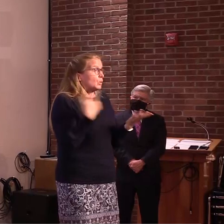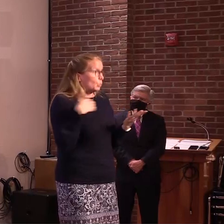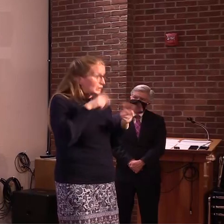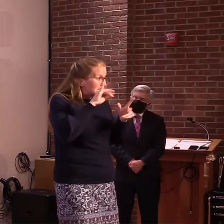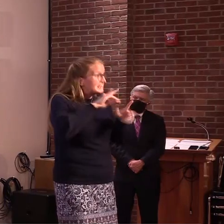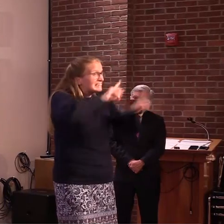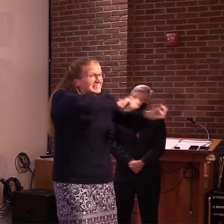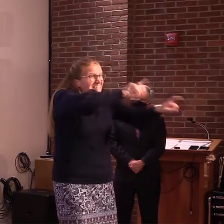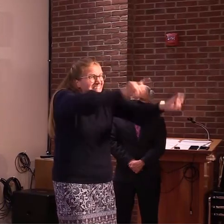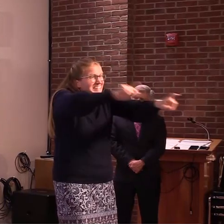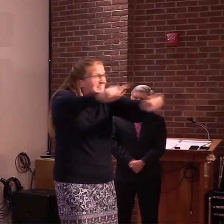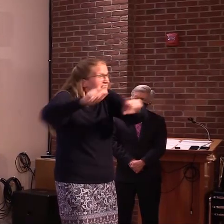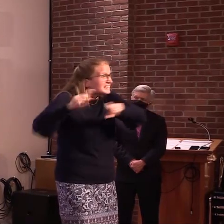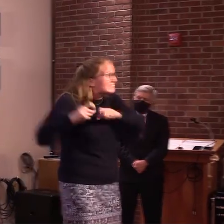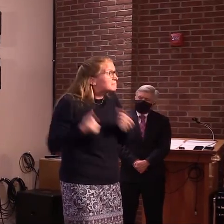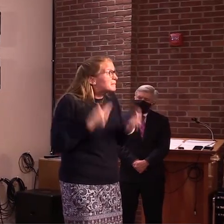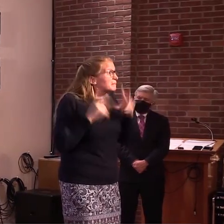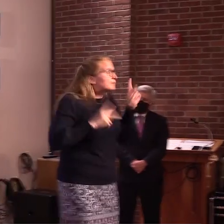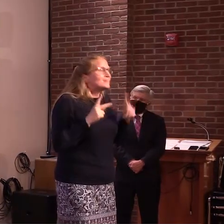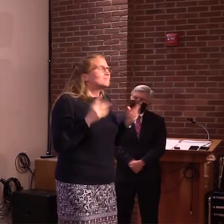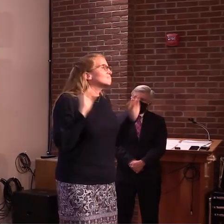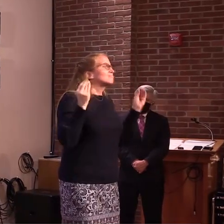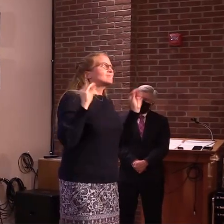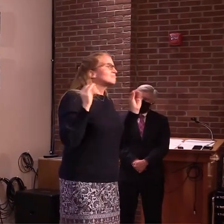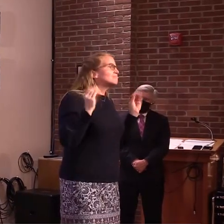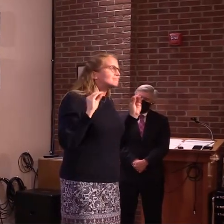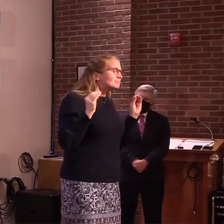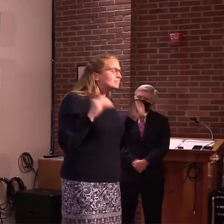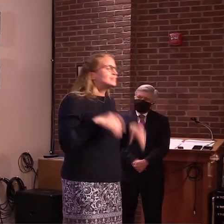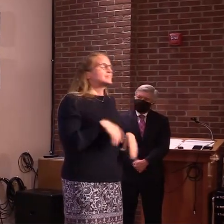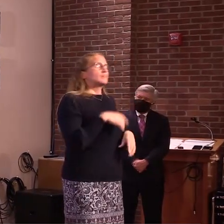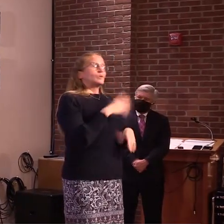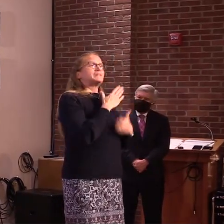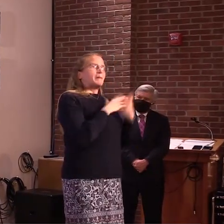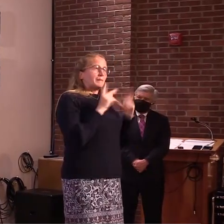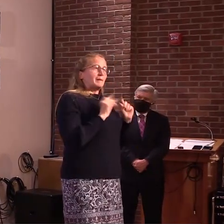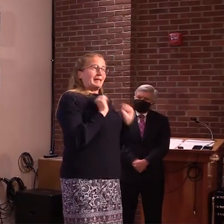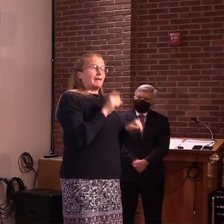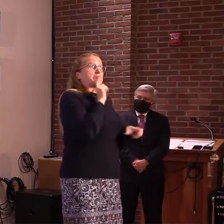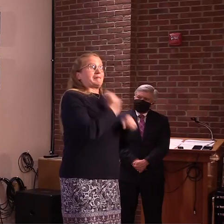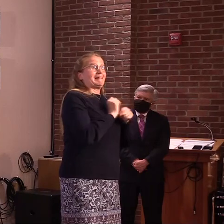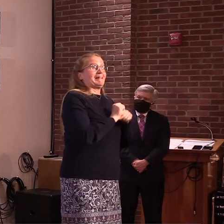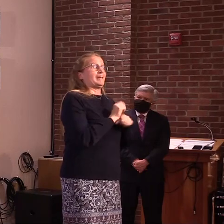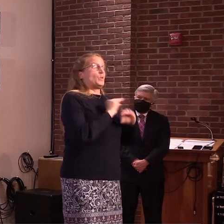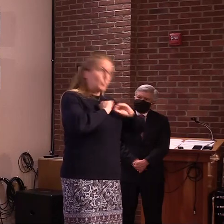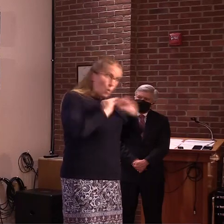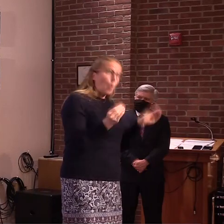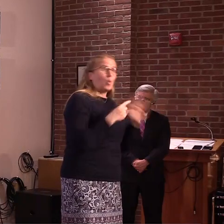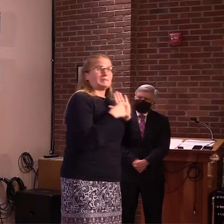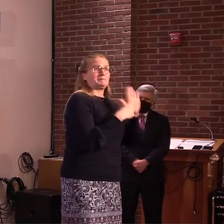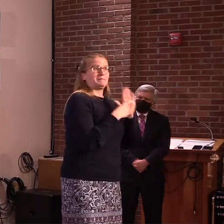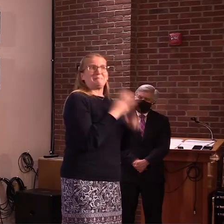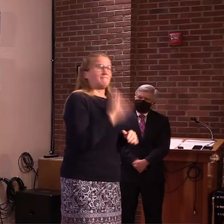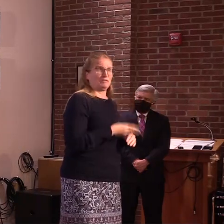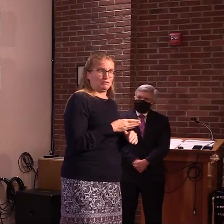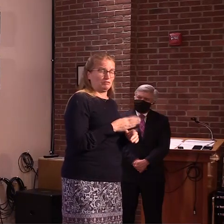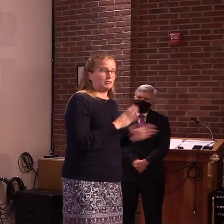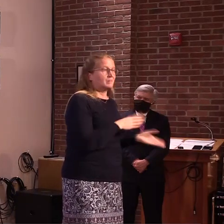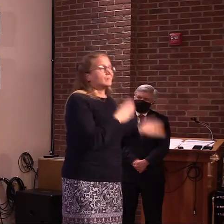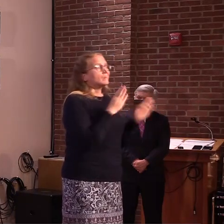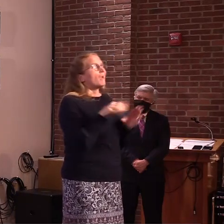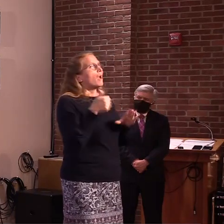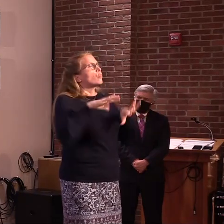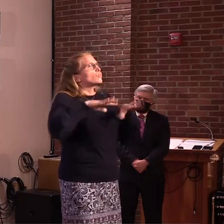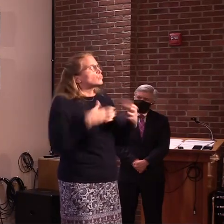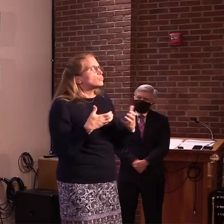term pre-symptomatic, and that really refers to the 48 or so hours before somebody becomes